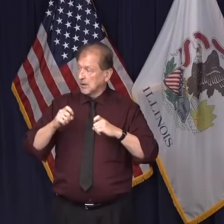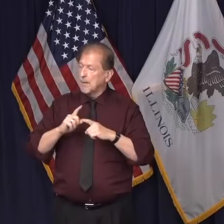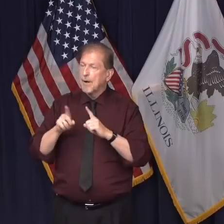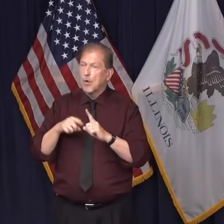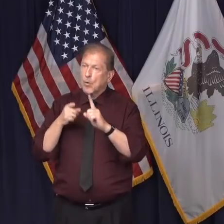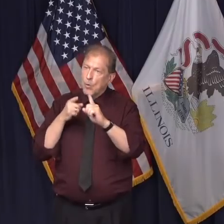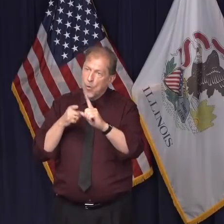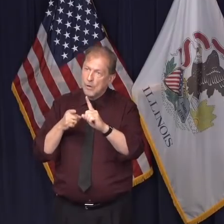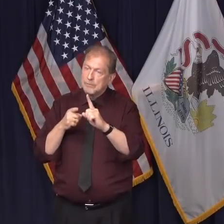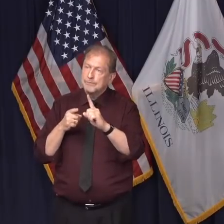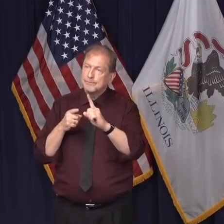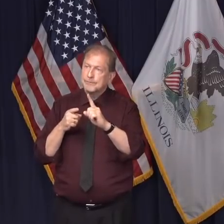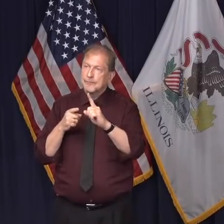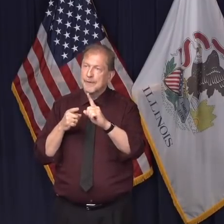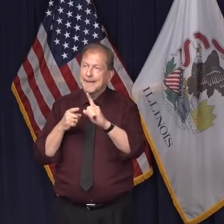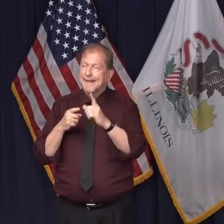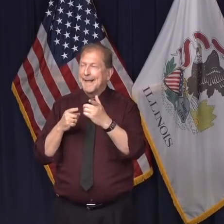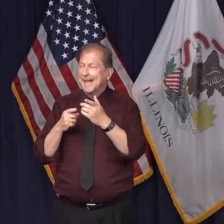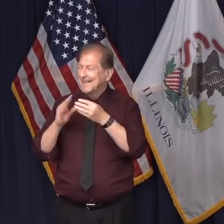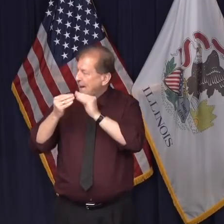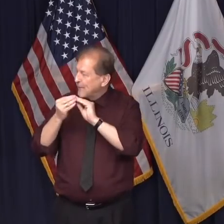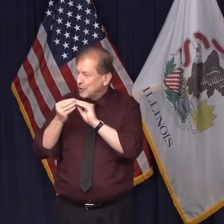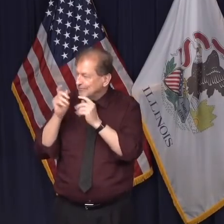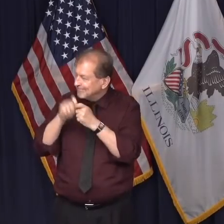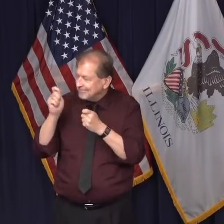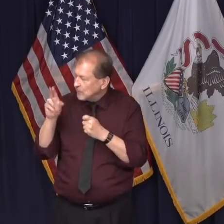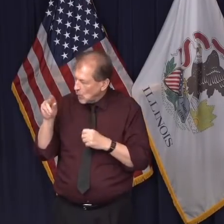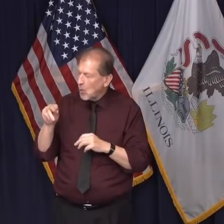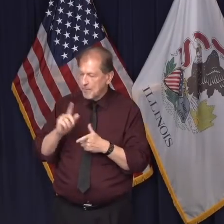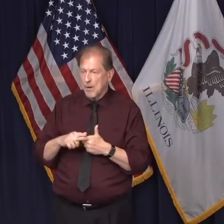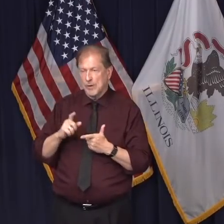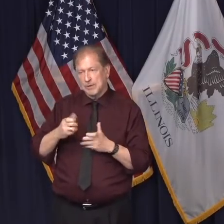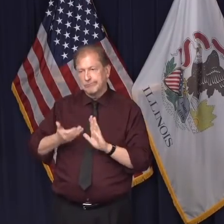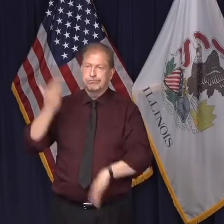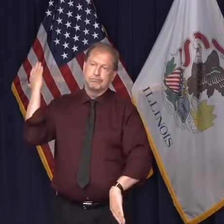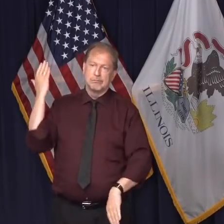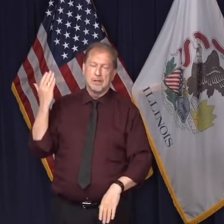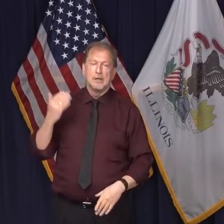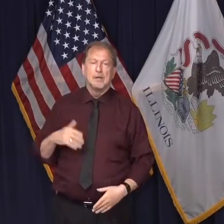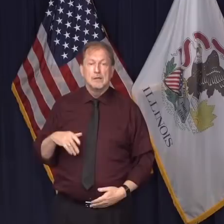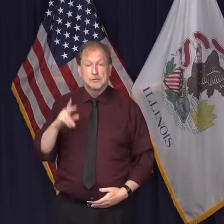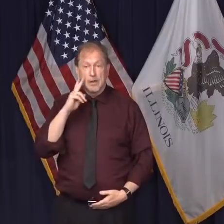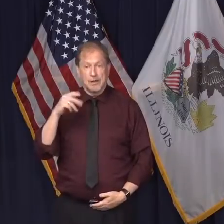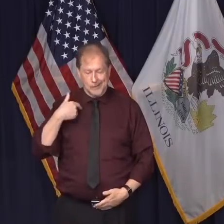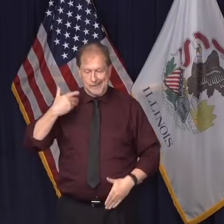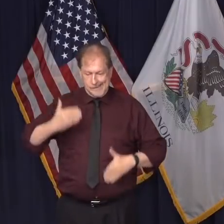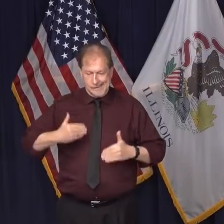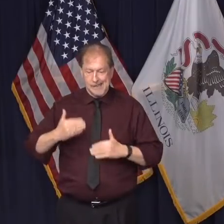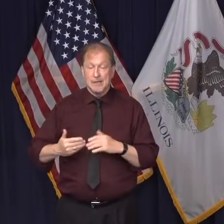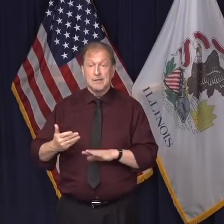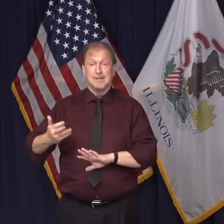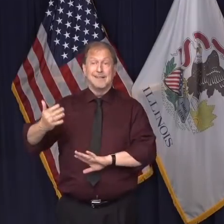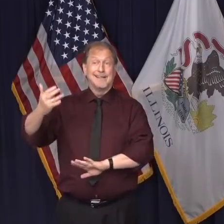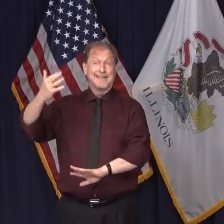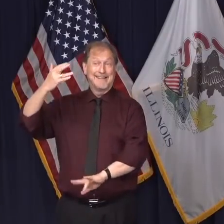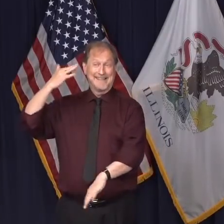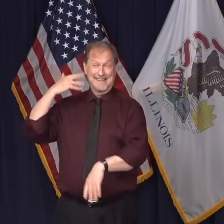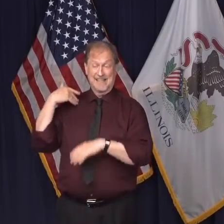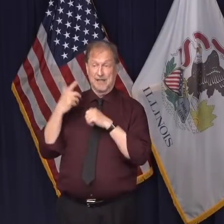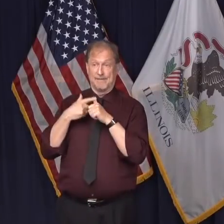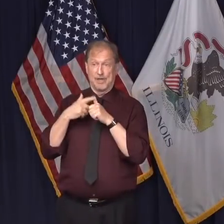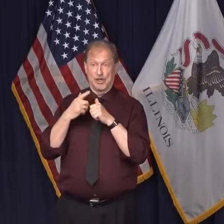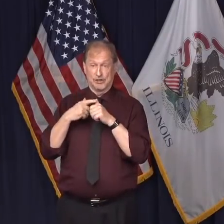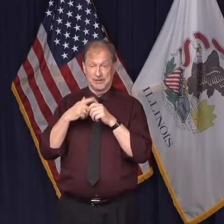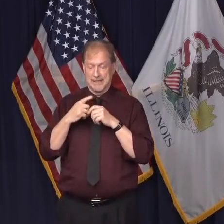is to get to a much higher number, and you've seen us do that. I mean, back when at the near early on when I talked about